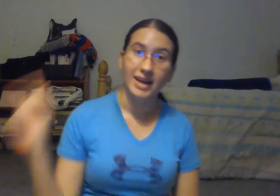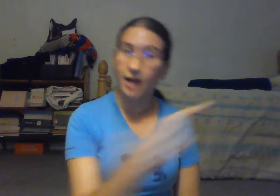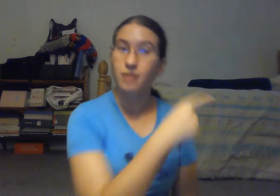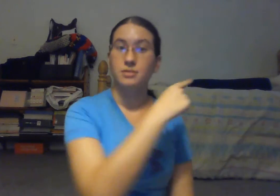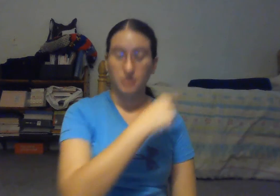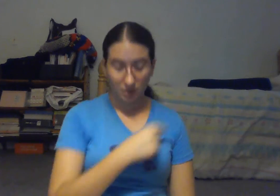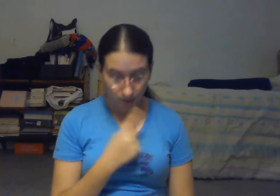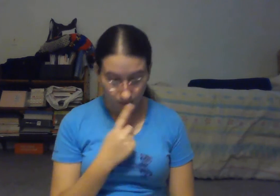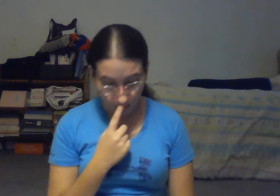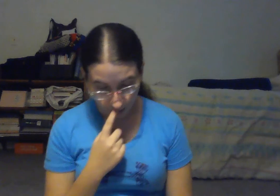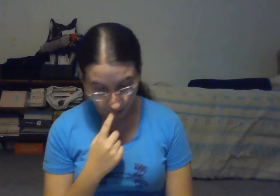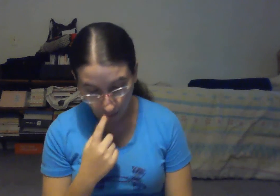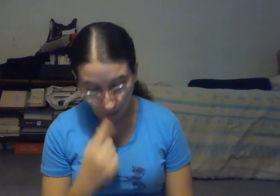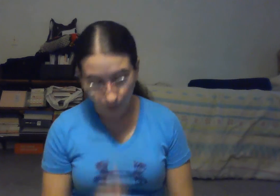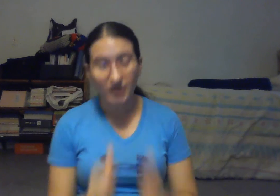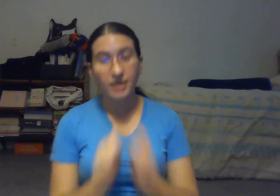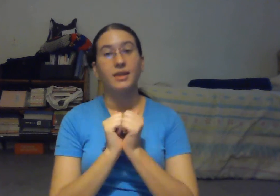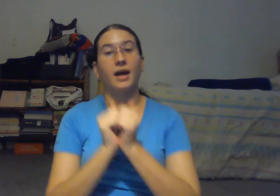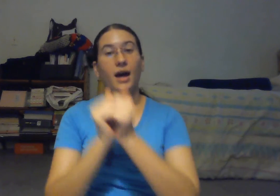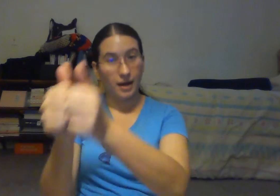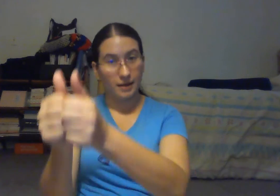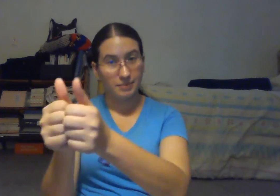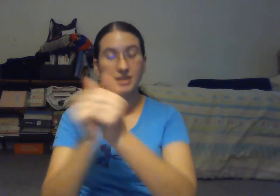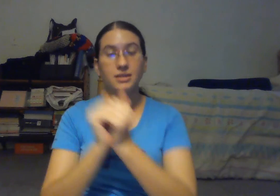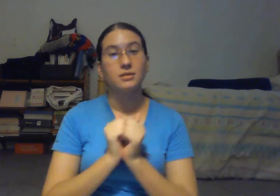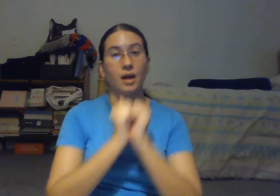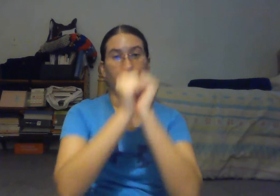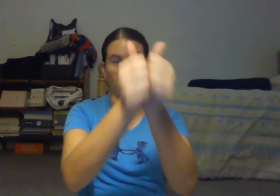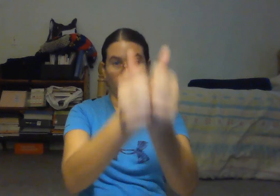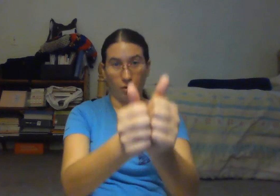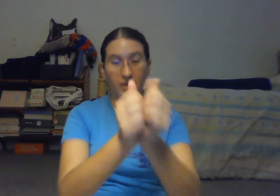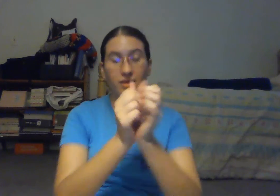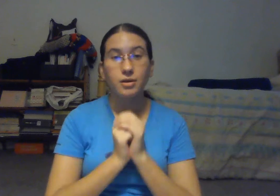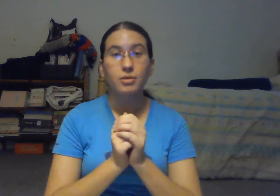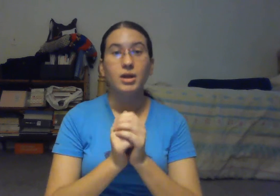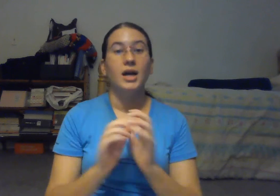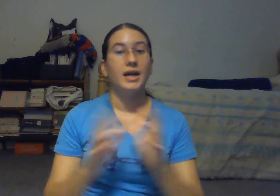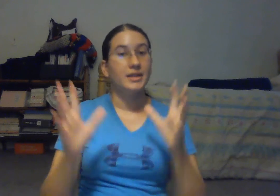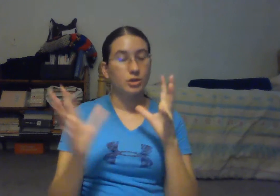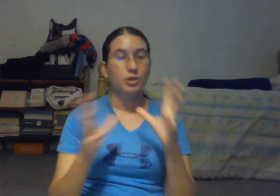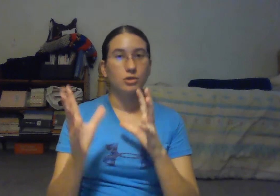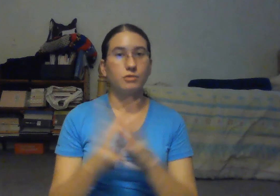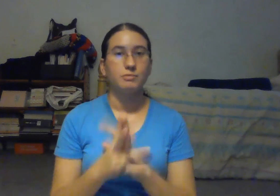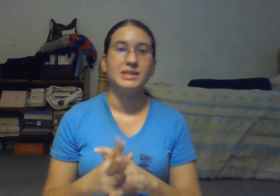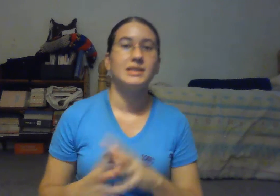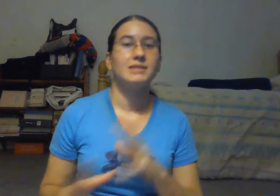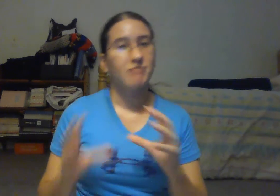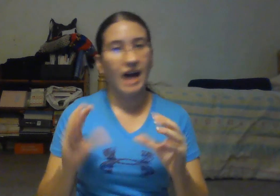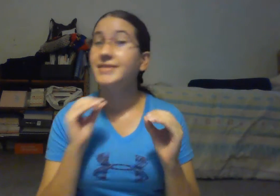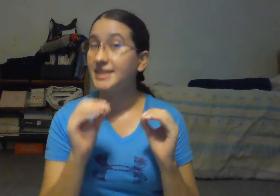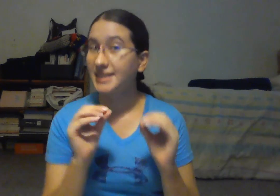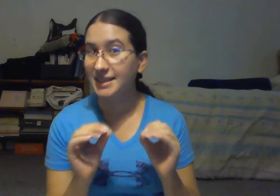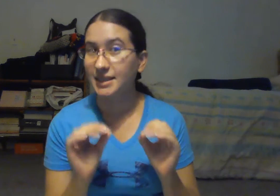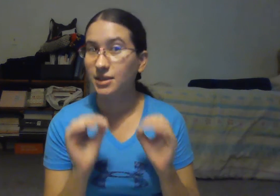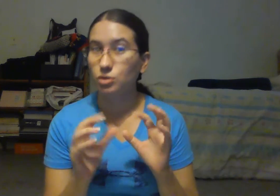now. Go with, accompany. I'm going to go with you. And this could also be, I've seen it